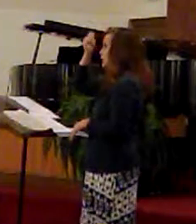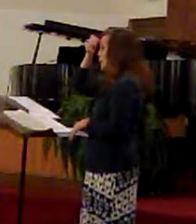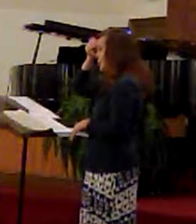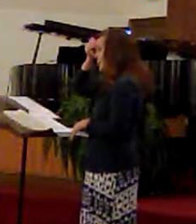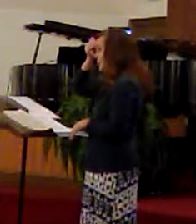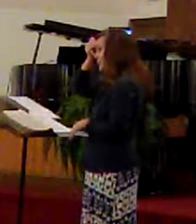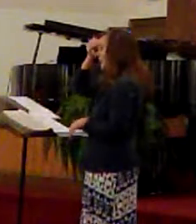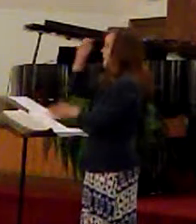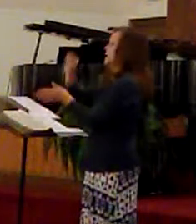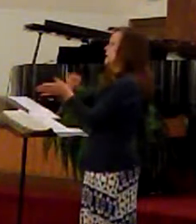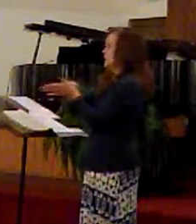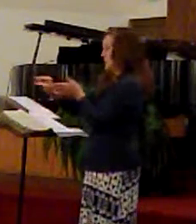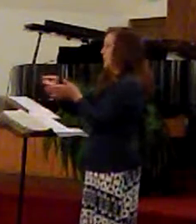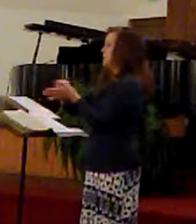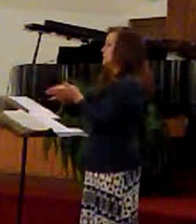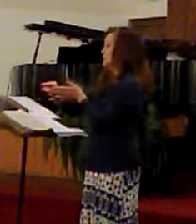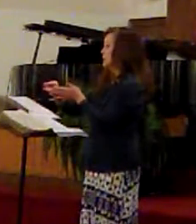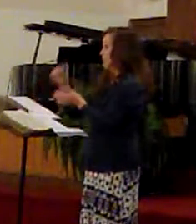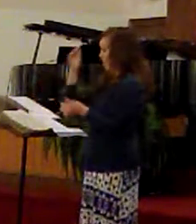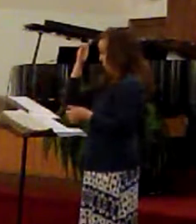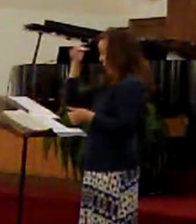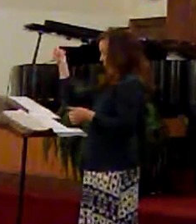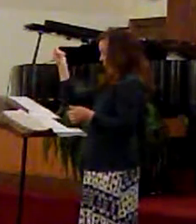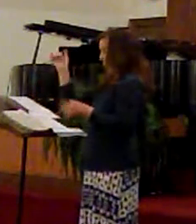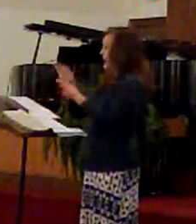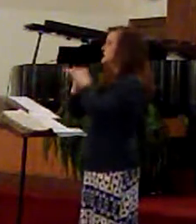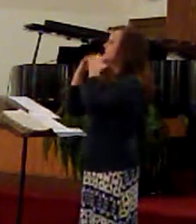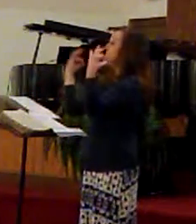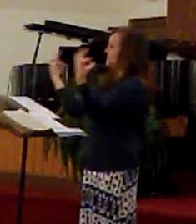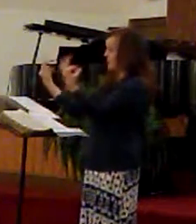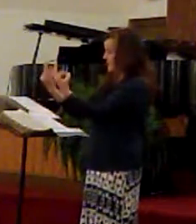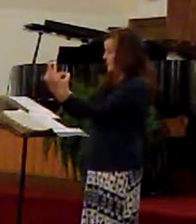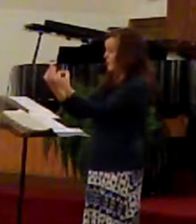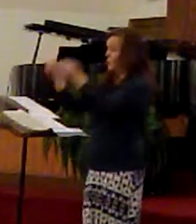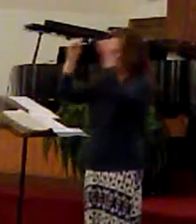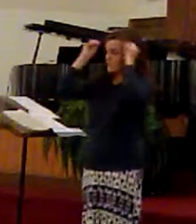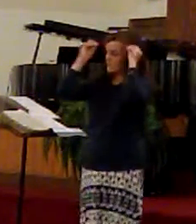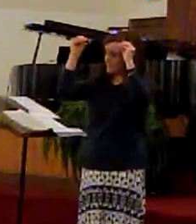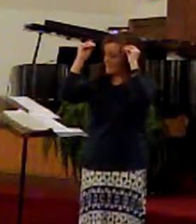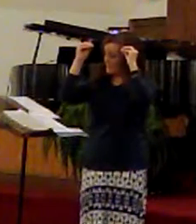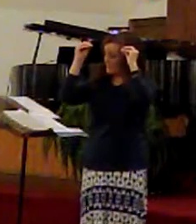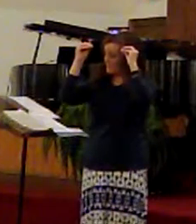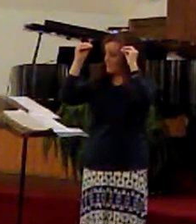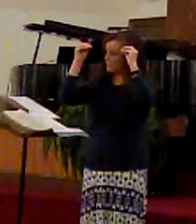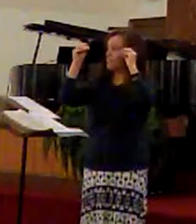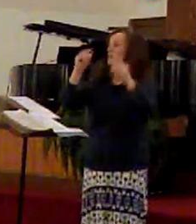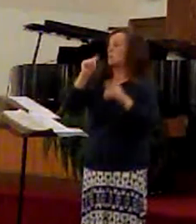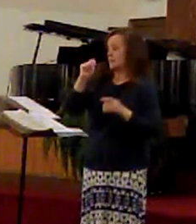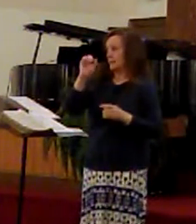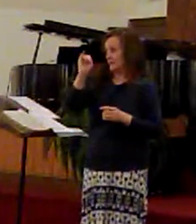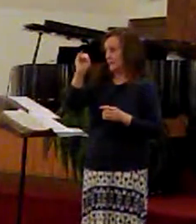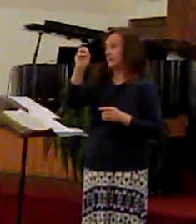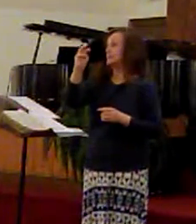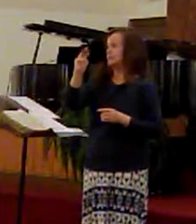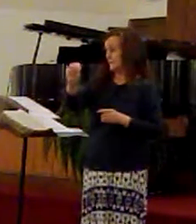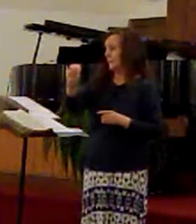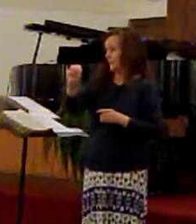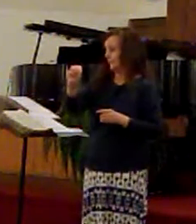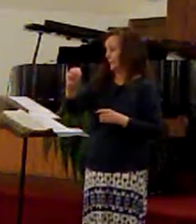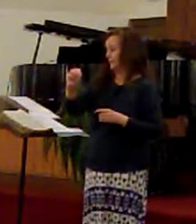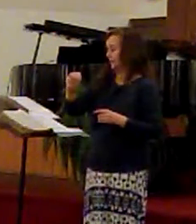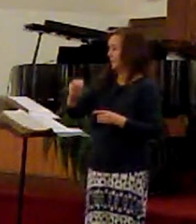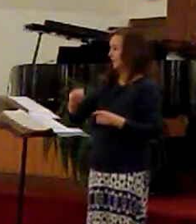his family was teaching him that. Teaching him from God's Word. And then from a child, they